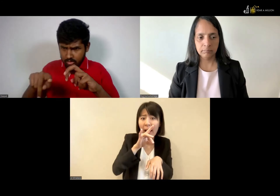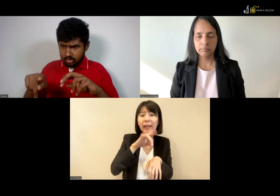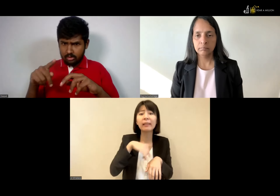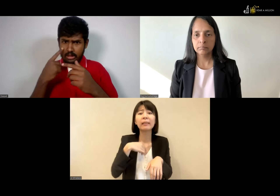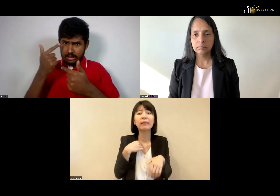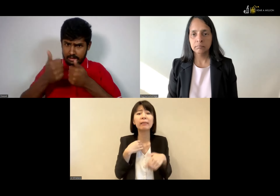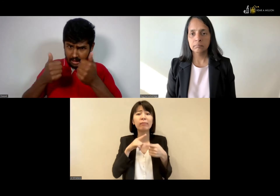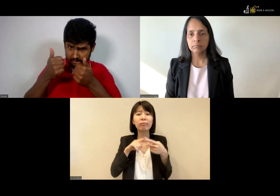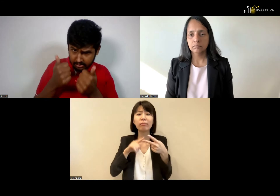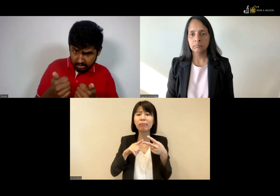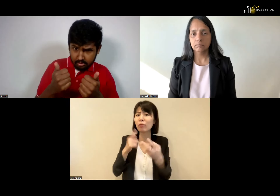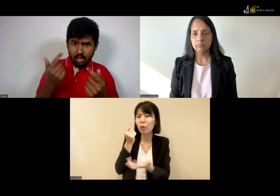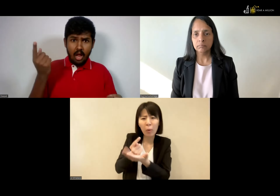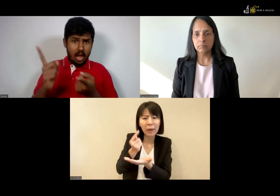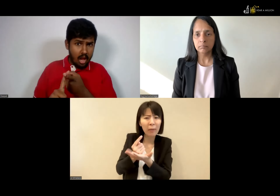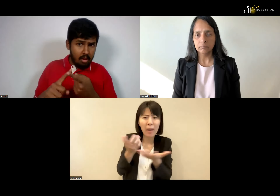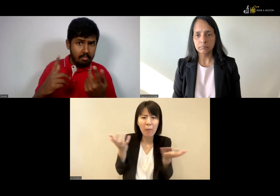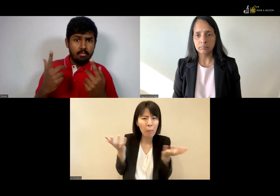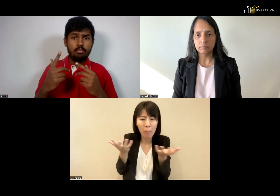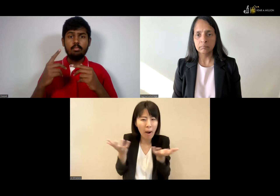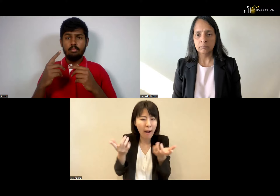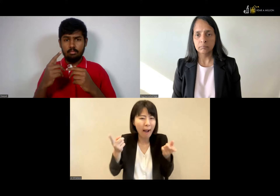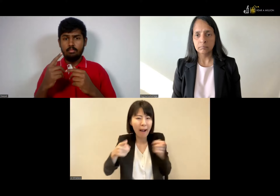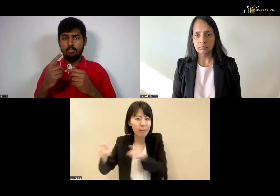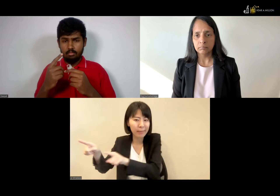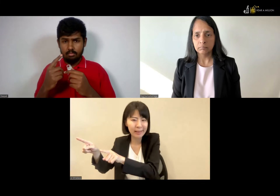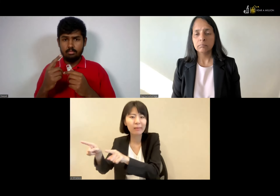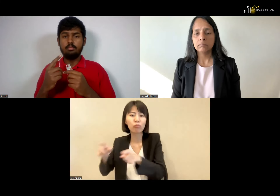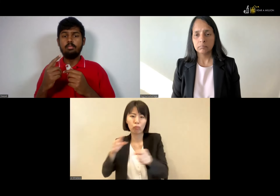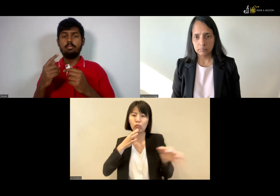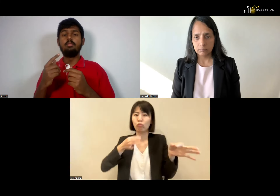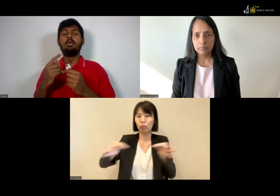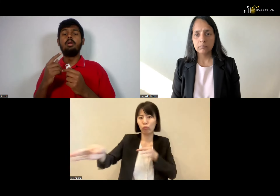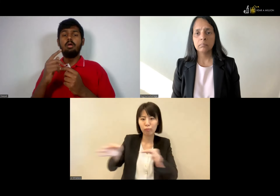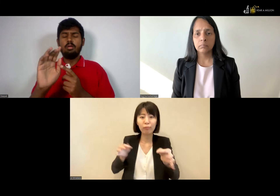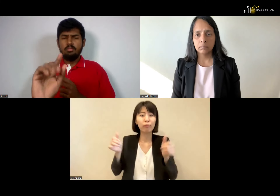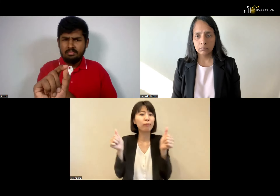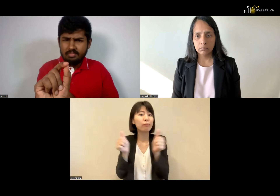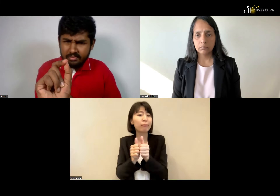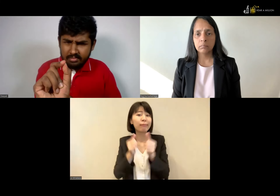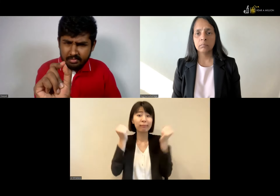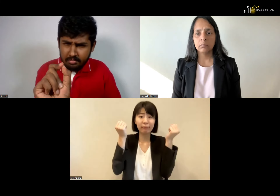how we can find out what's the causes and what the symptoms are.